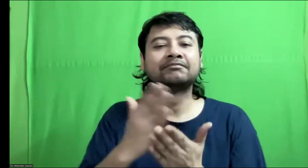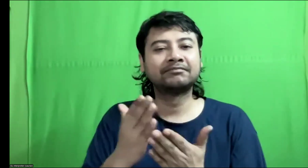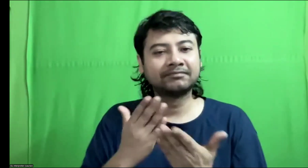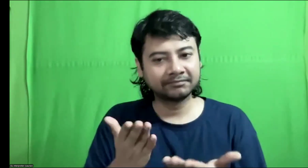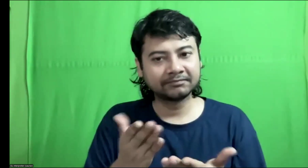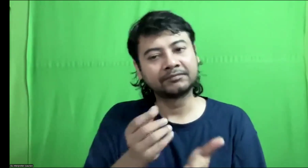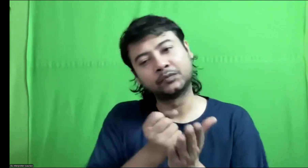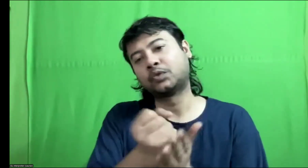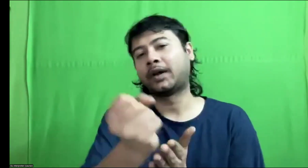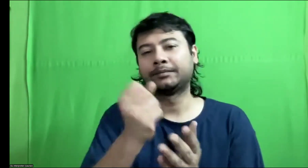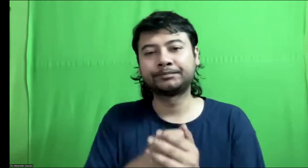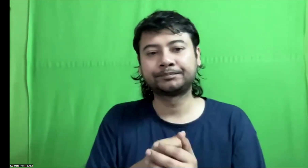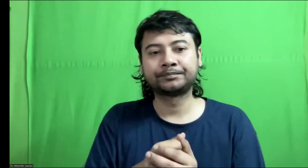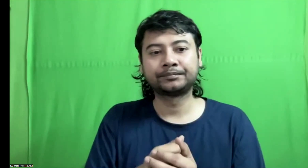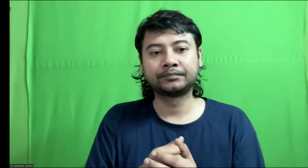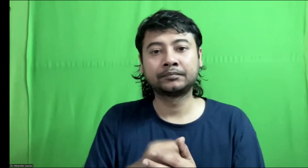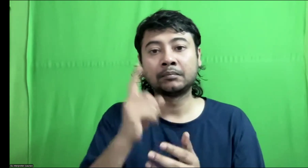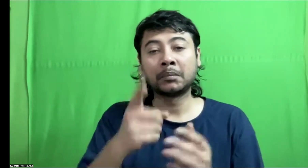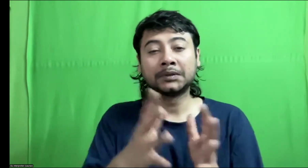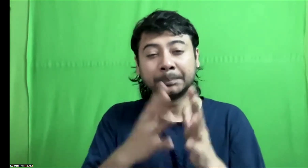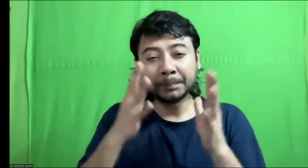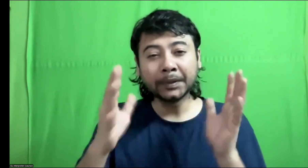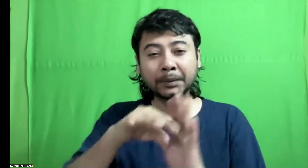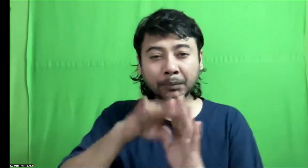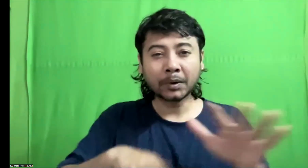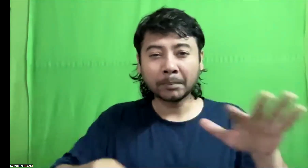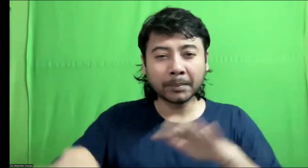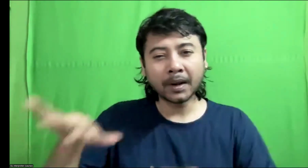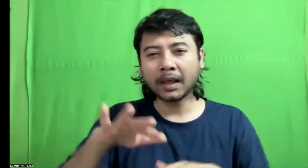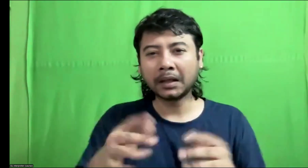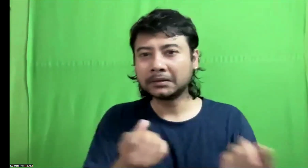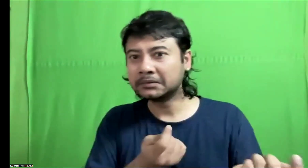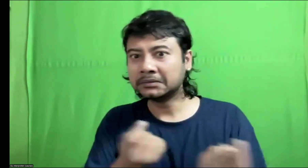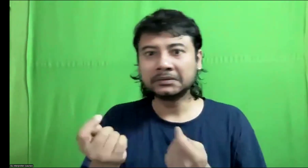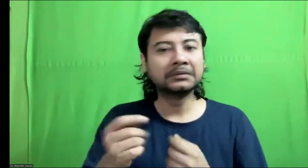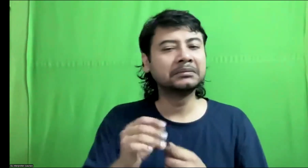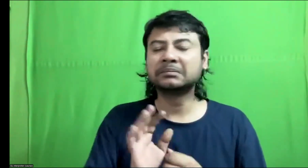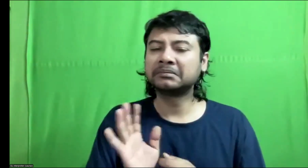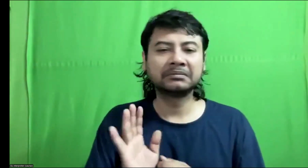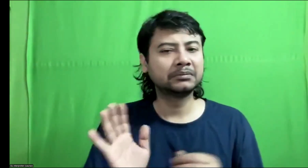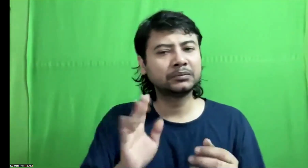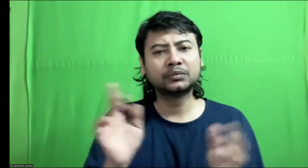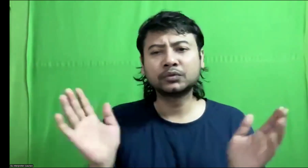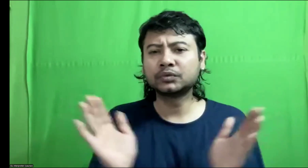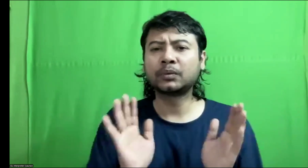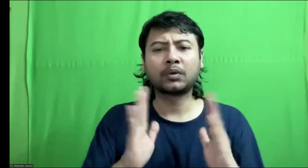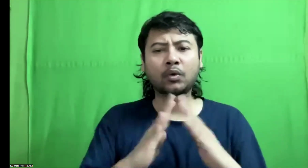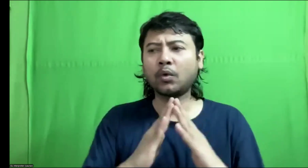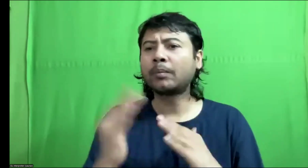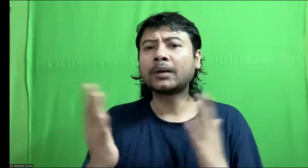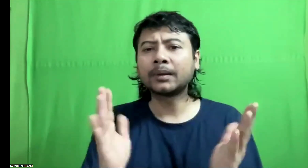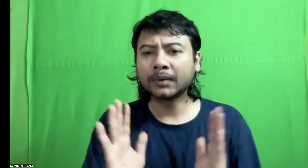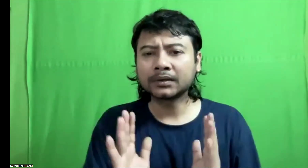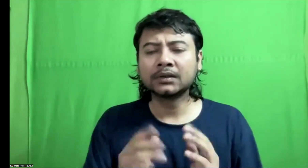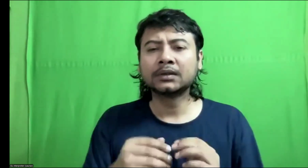it, very good. If you don't have people supporting you, at least within your own house, call people.